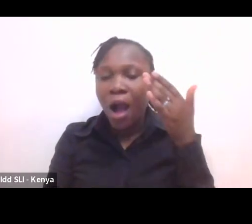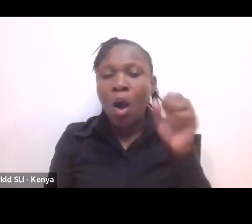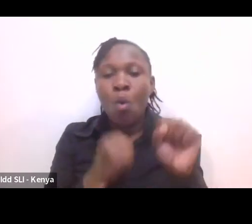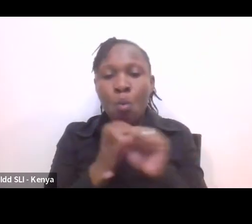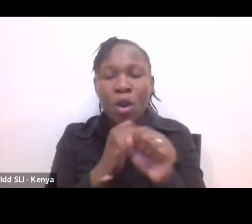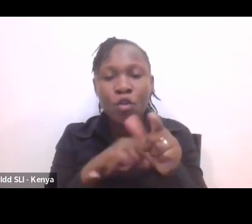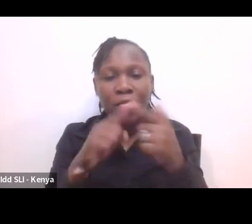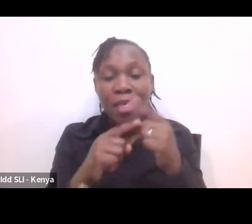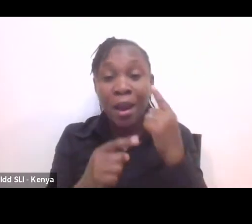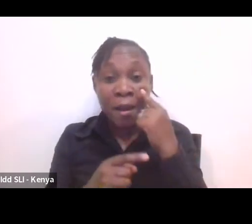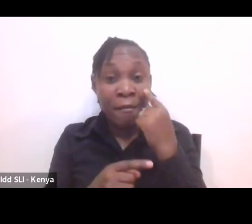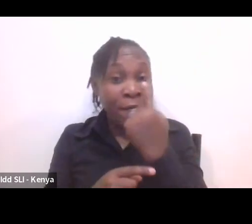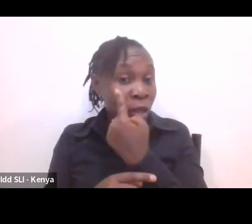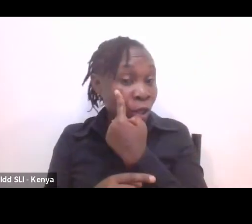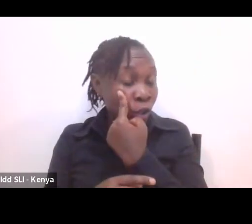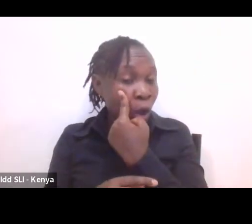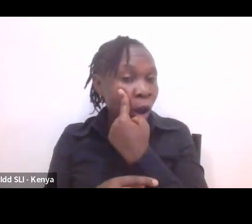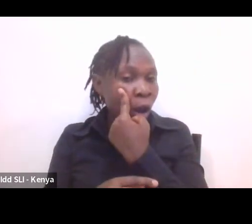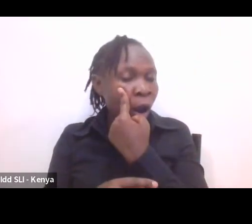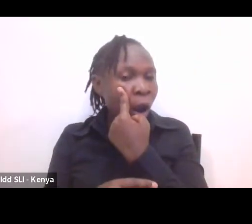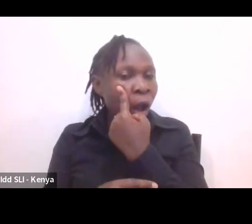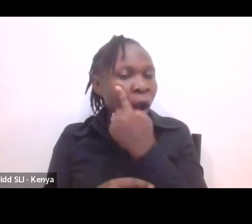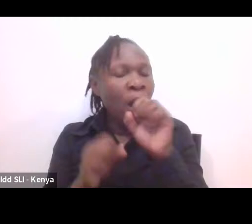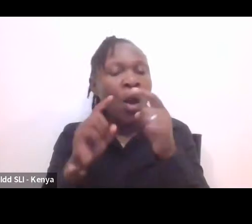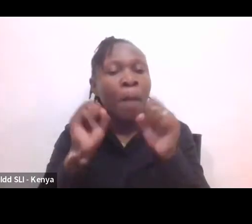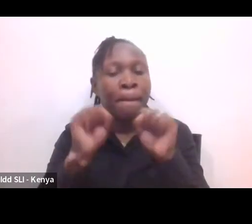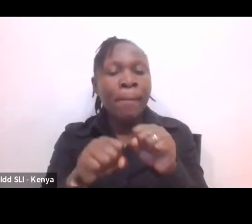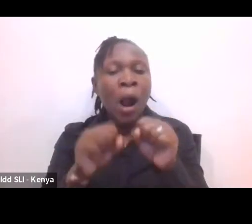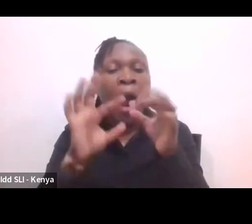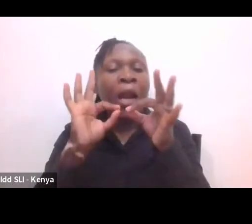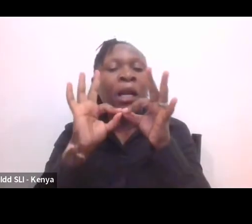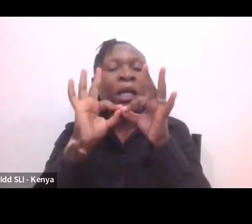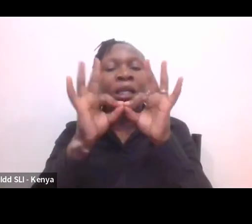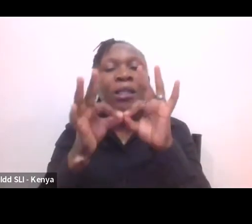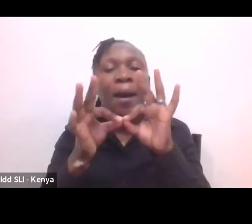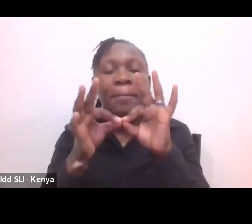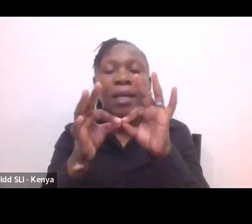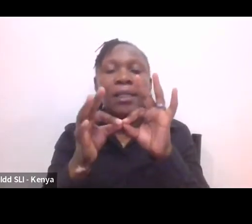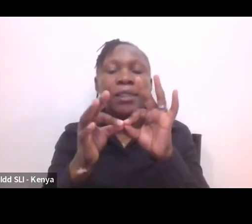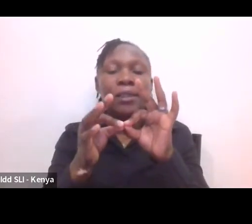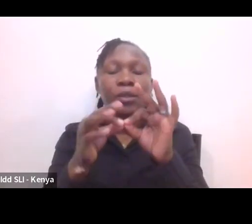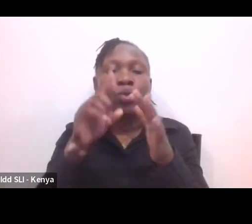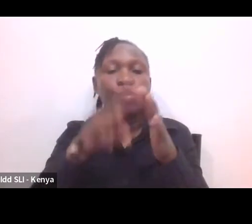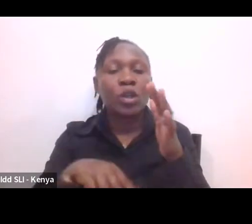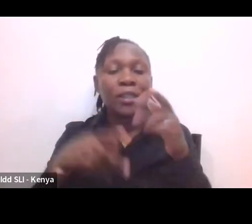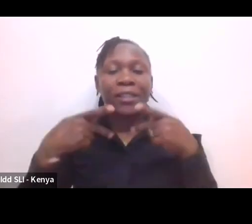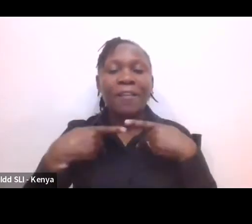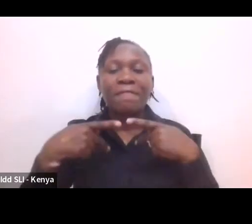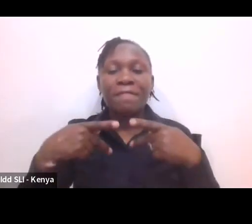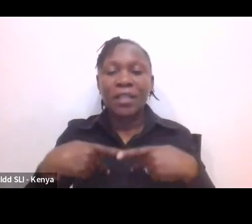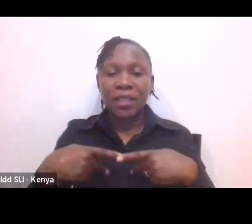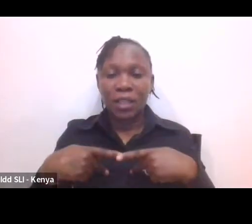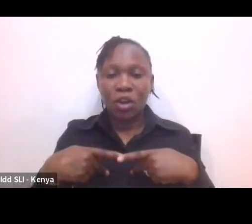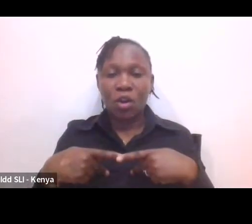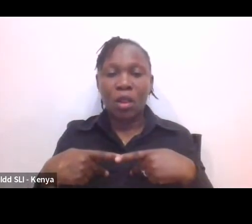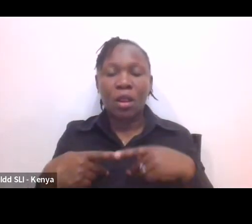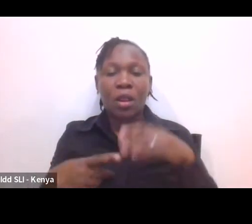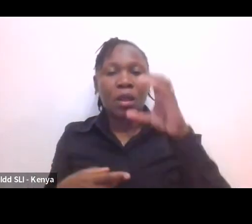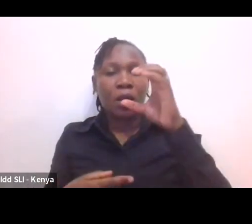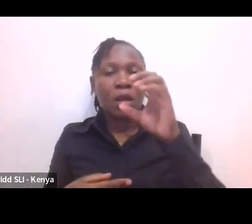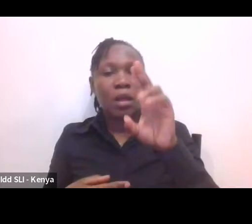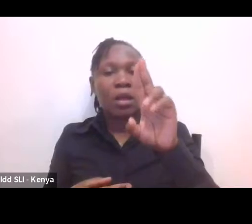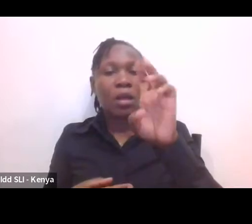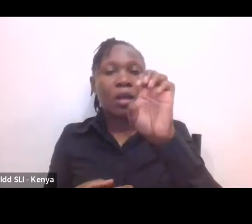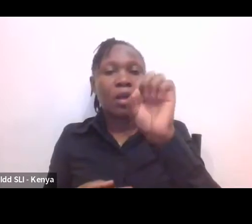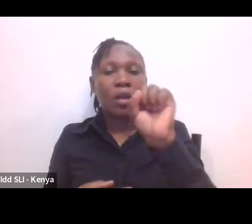visually to interpret what their spontaneous physical cues are telling me. If I make a mistake, I